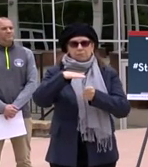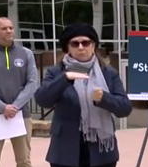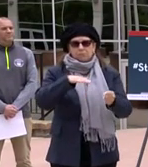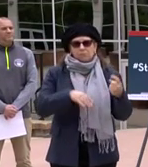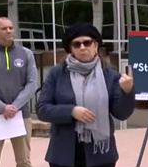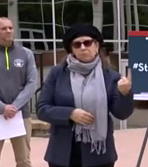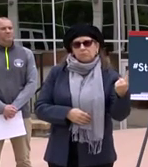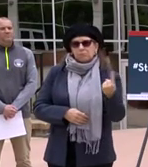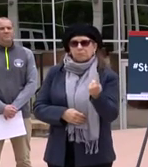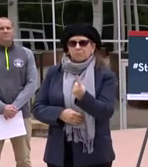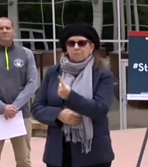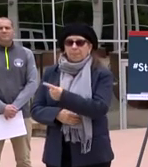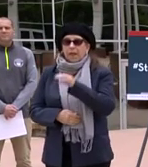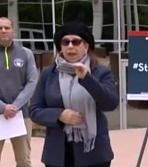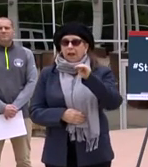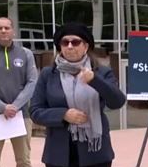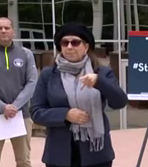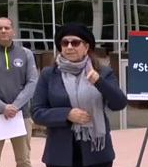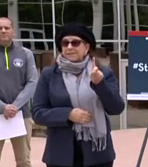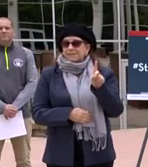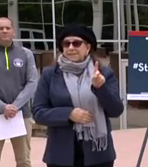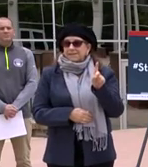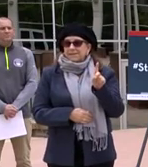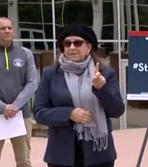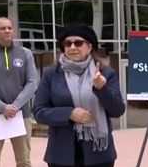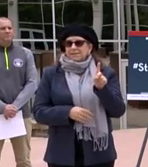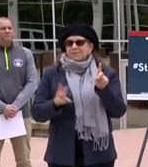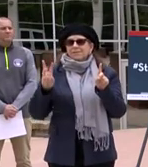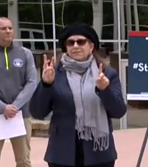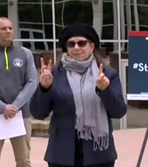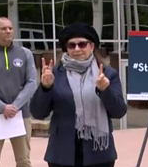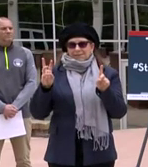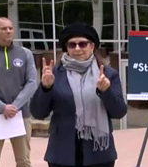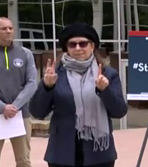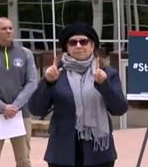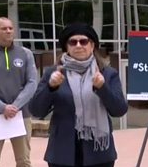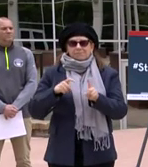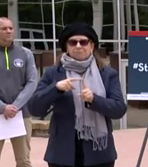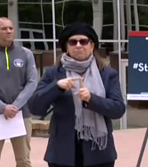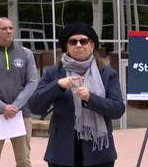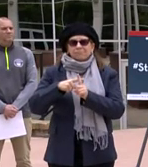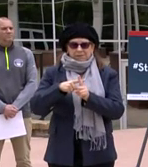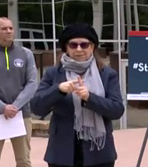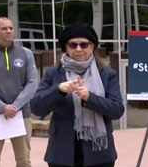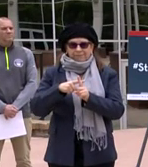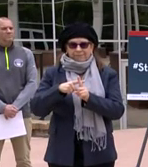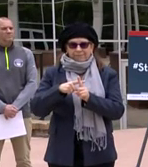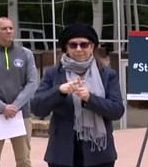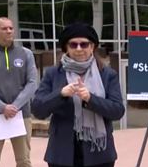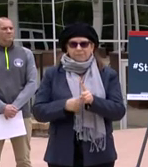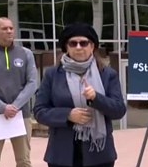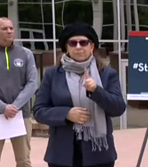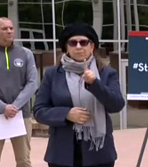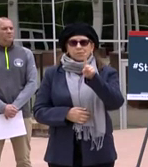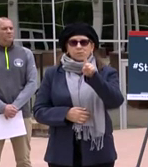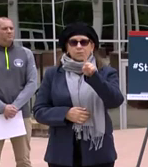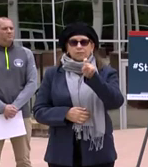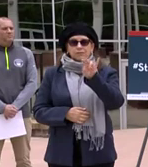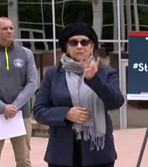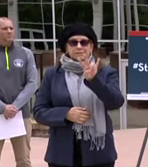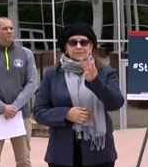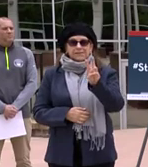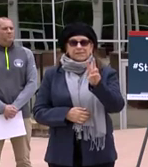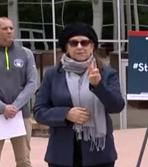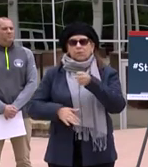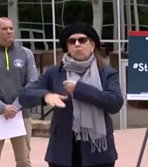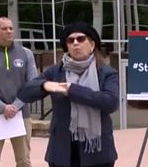who tested positive for COVID-19, and there are 176 MPD personnel who are out as a result of quarantine